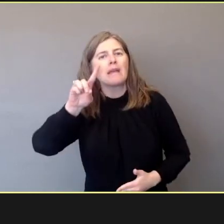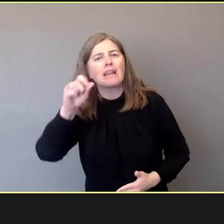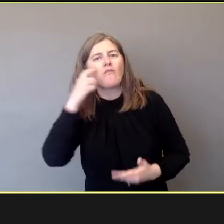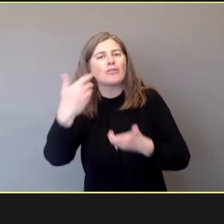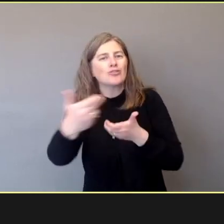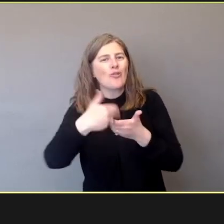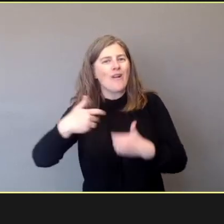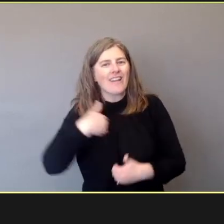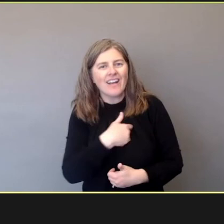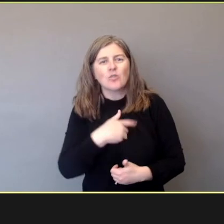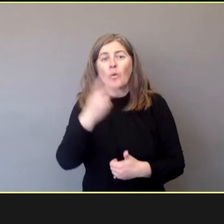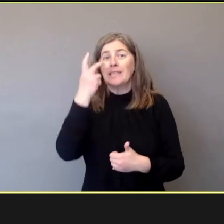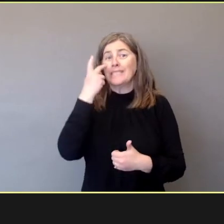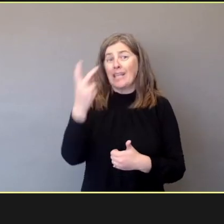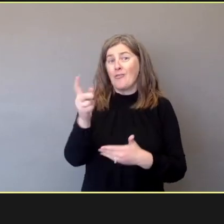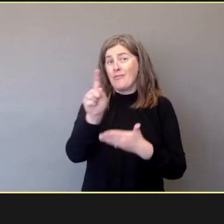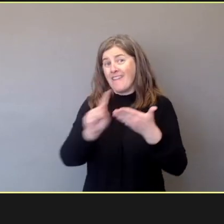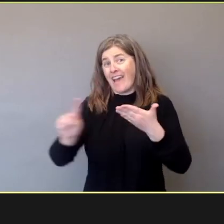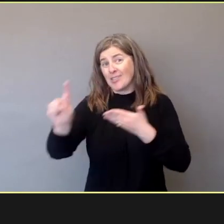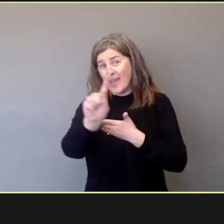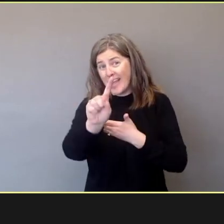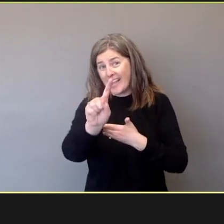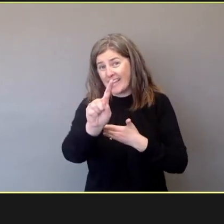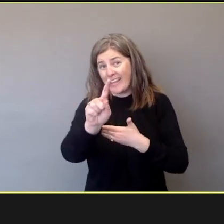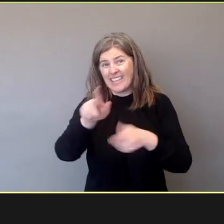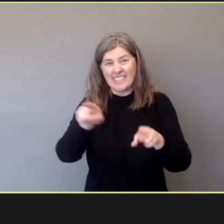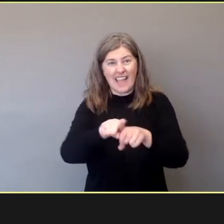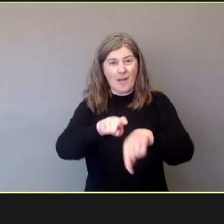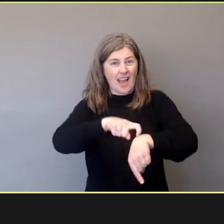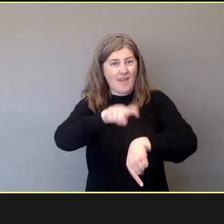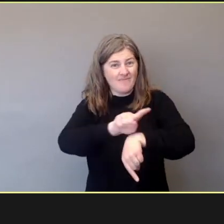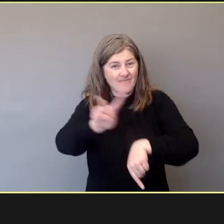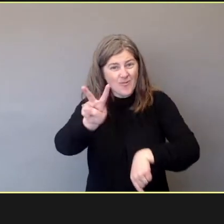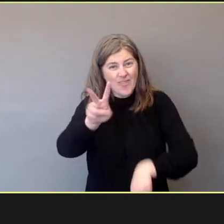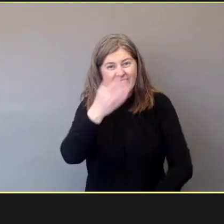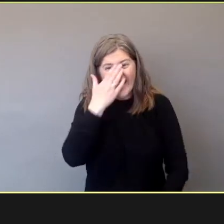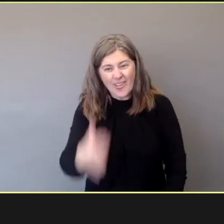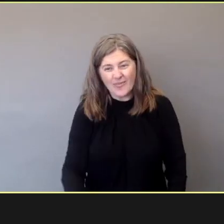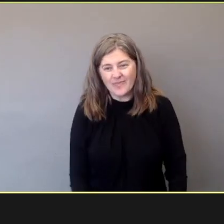joining us, and we'll see you next week at the same time. Thanks, everybody.